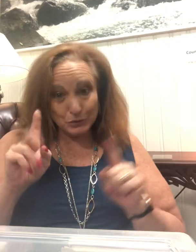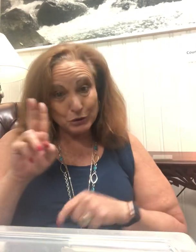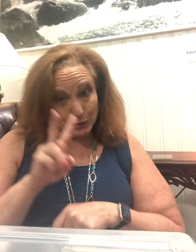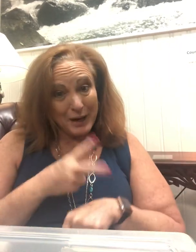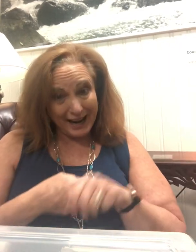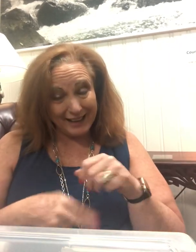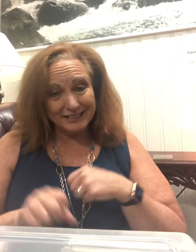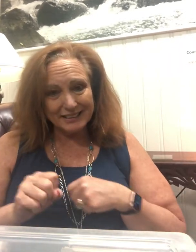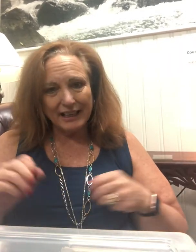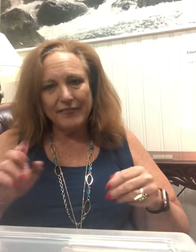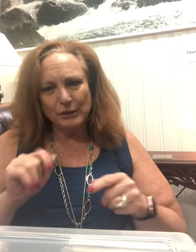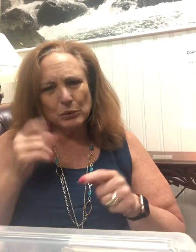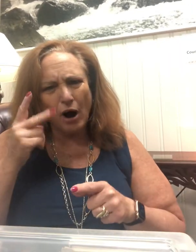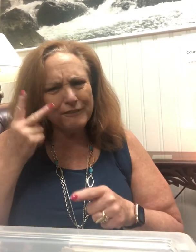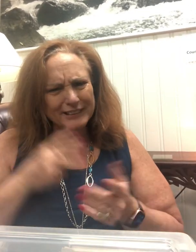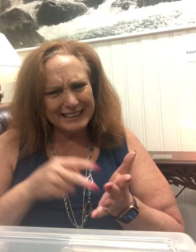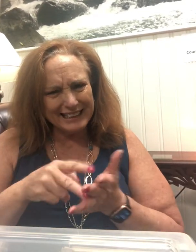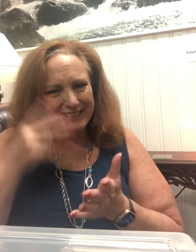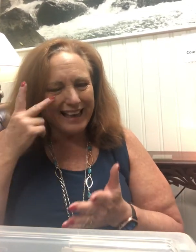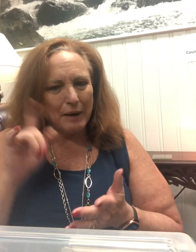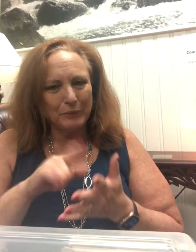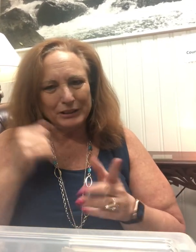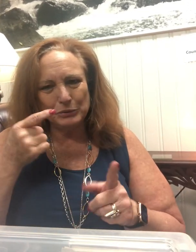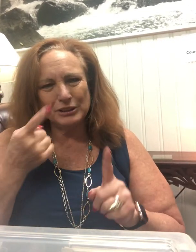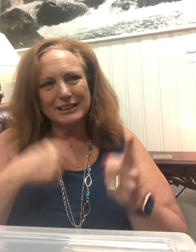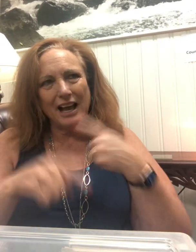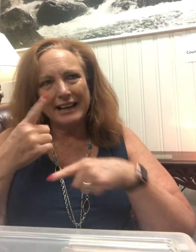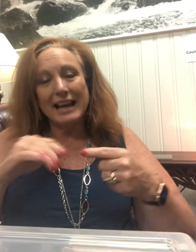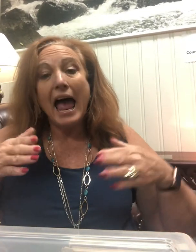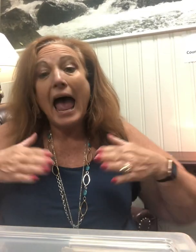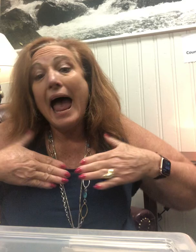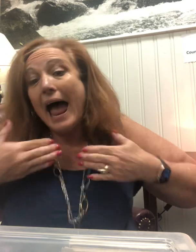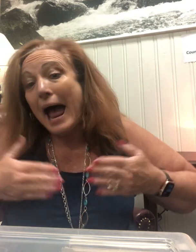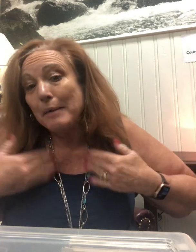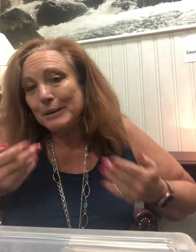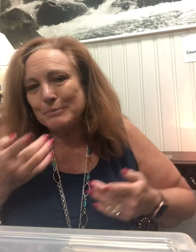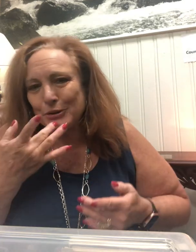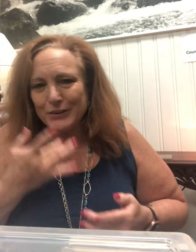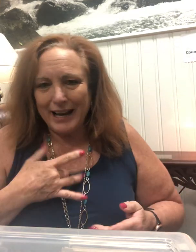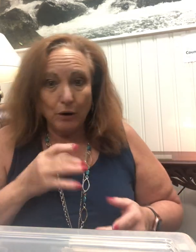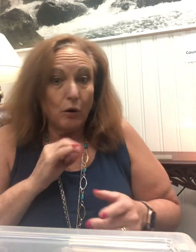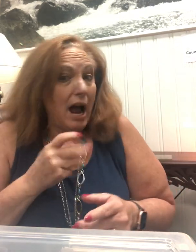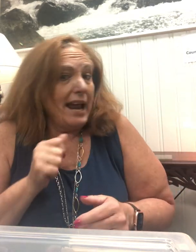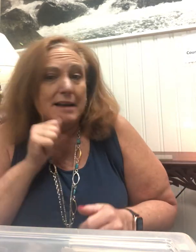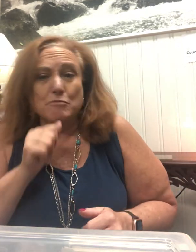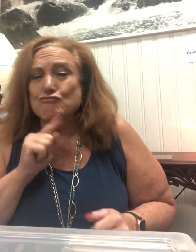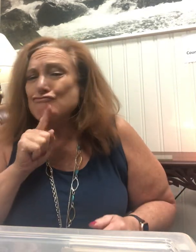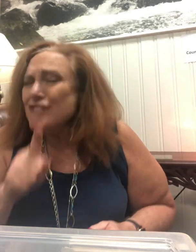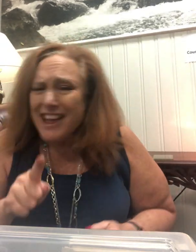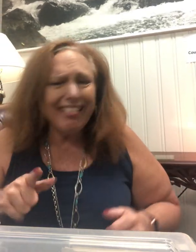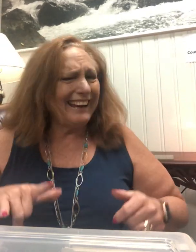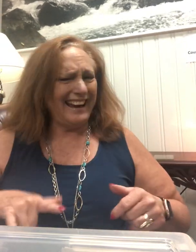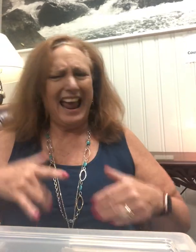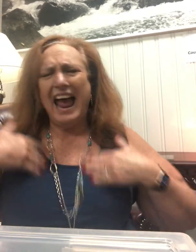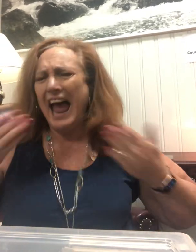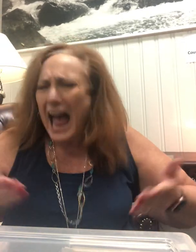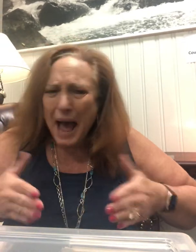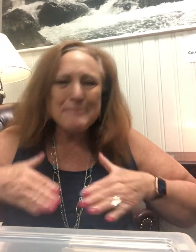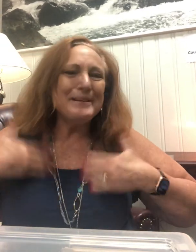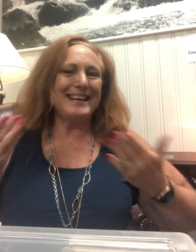two hands. And you often see that when you sign happy birthday or I am really